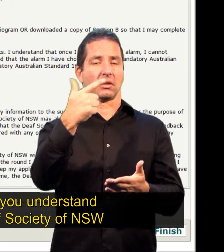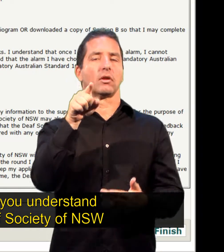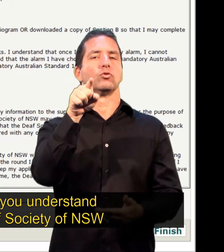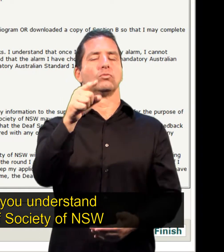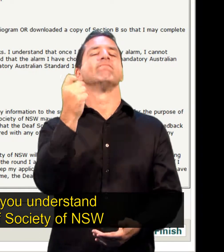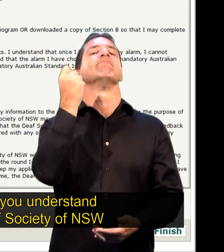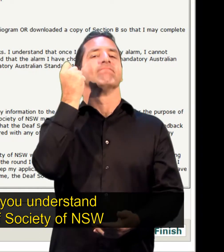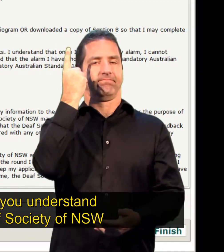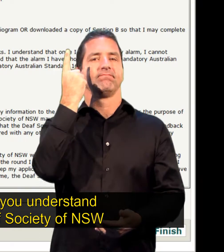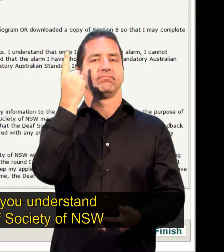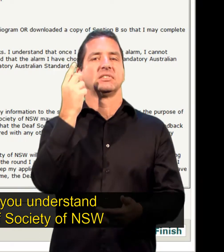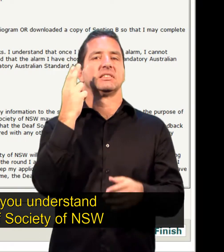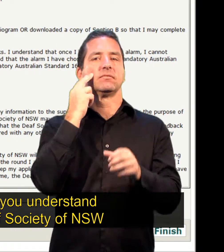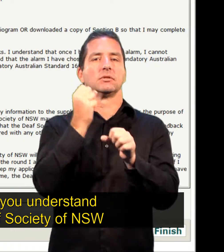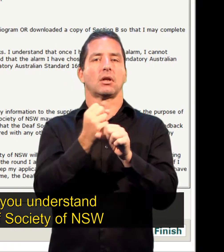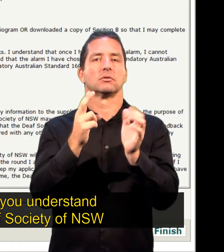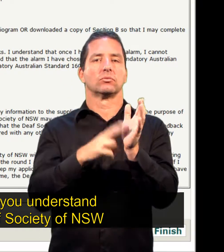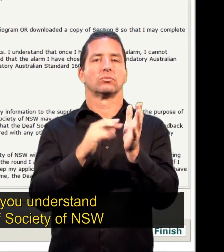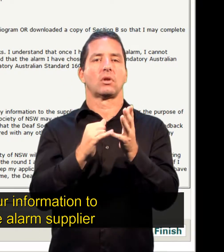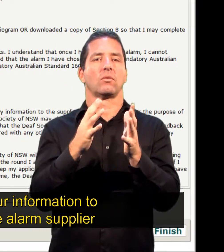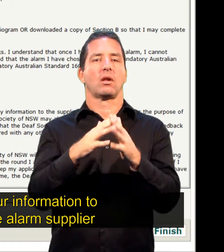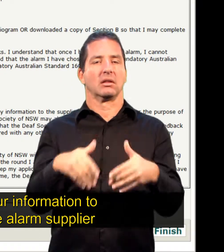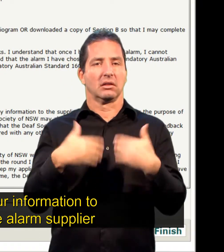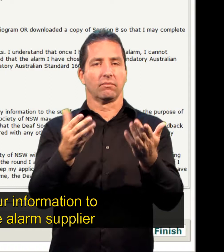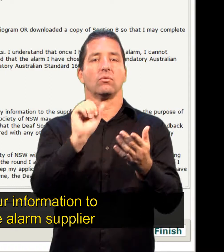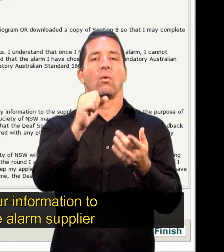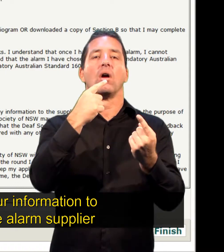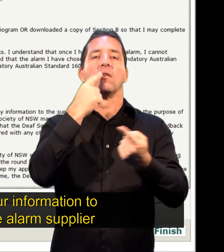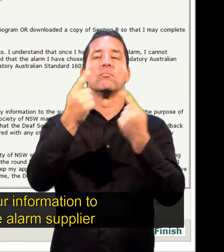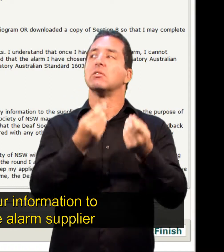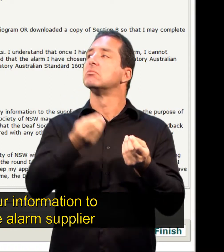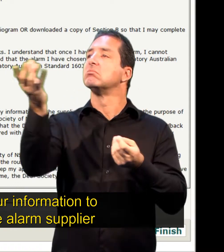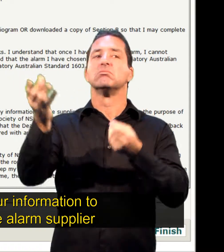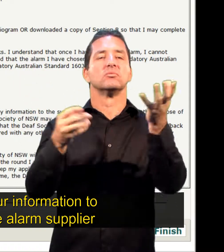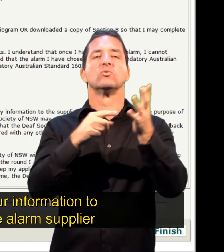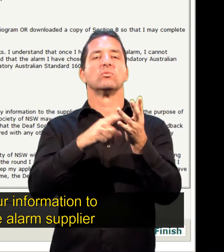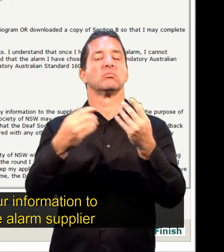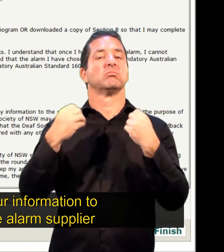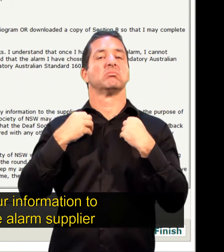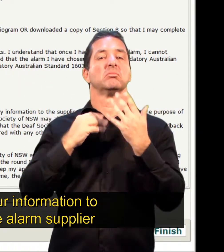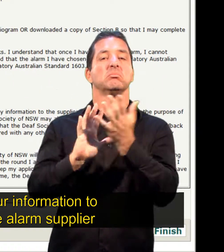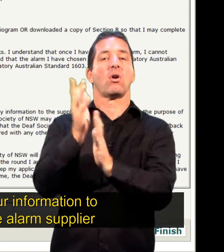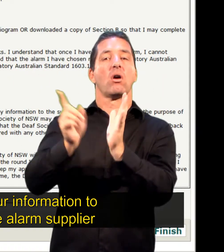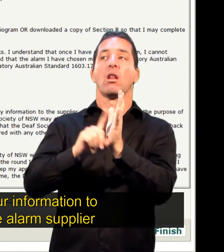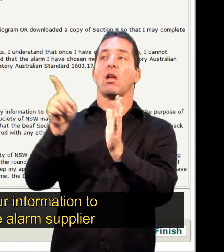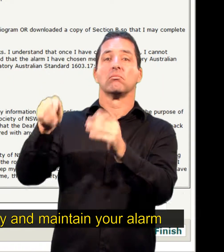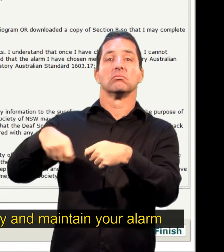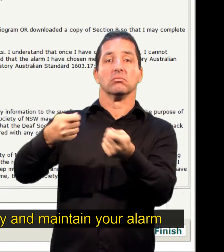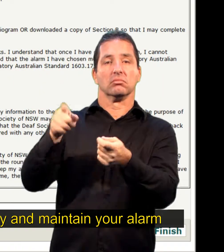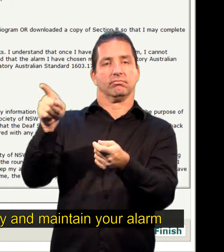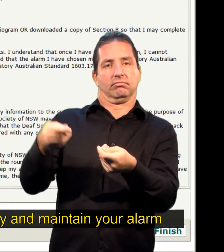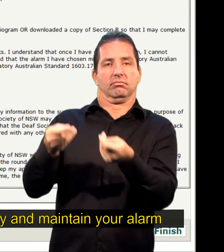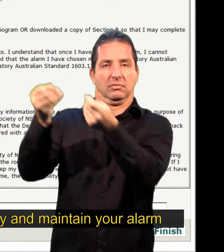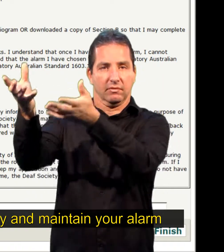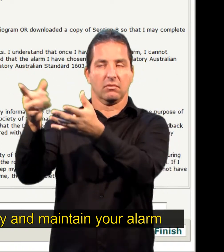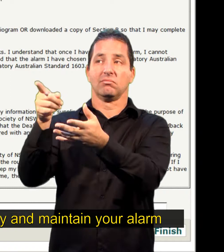7. Tick that you understand that the Deaf Society of New South Wales will give your information to your smoke alarm supplier so that